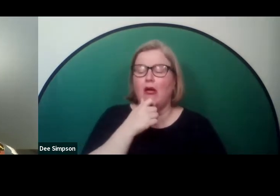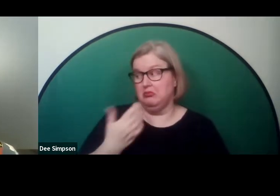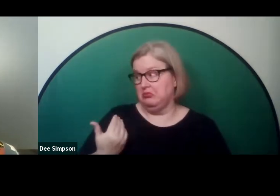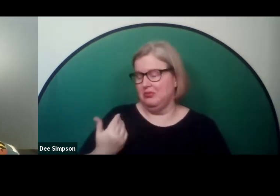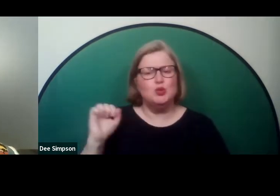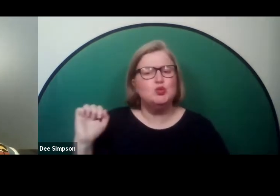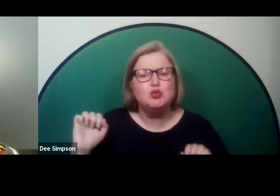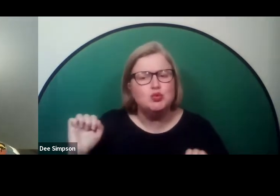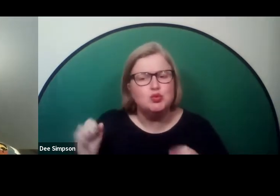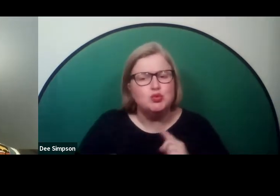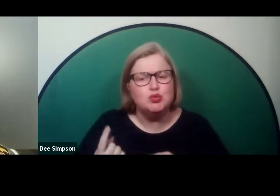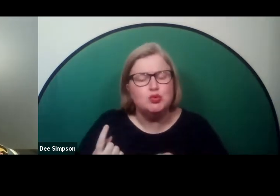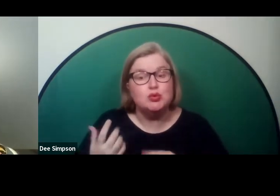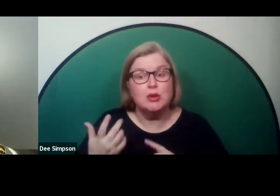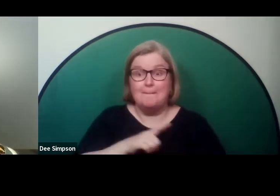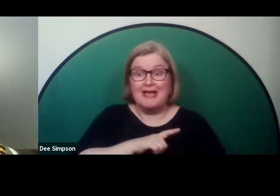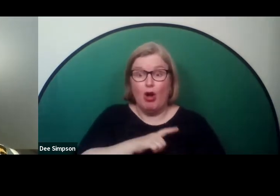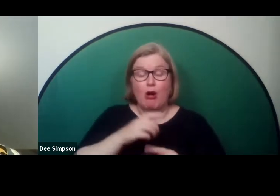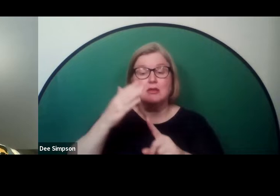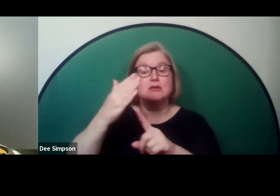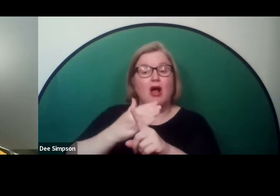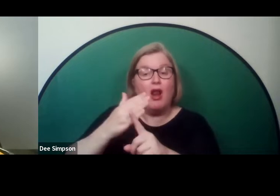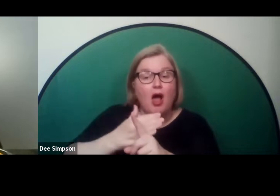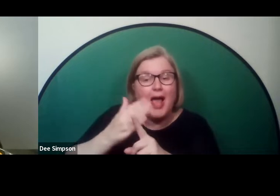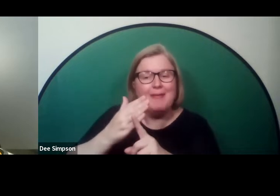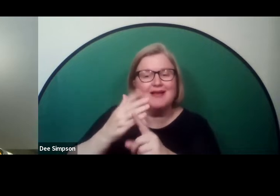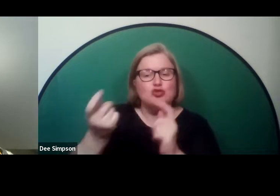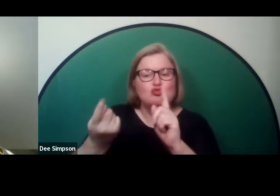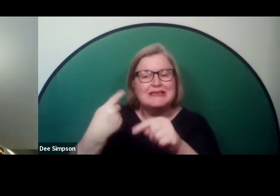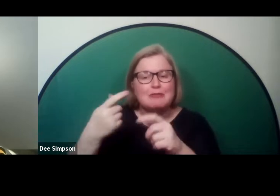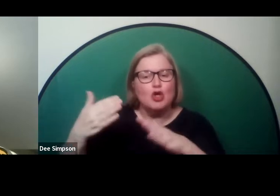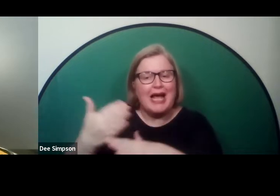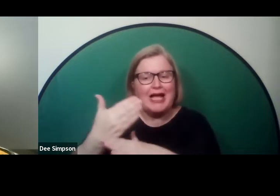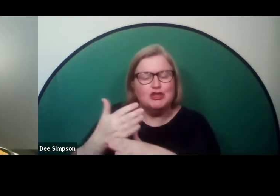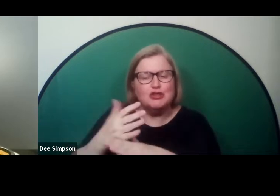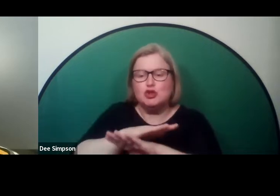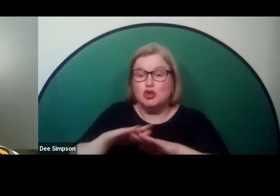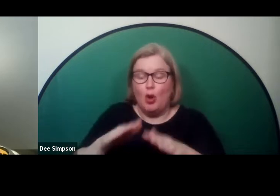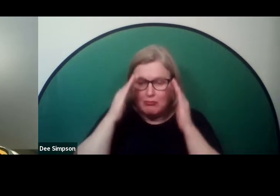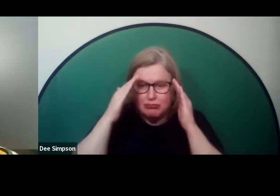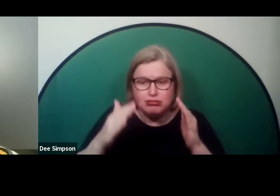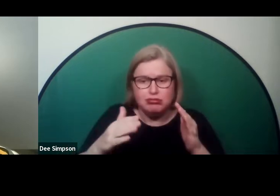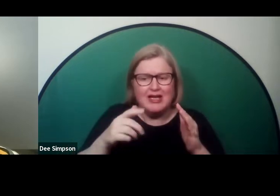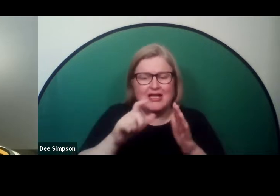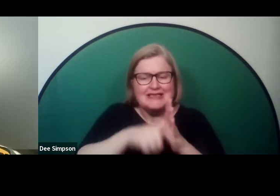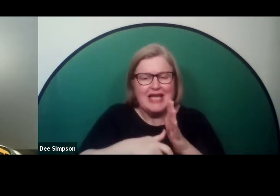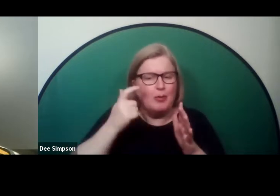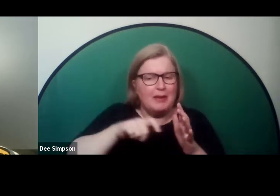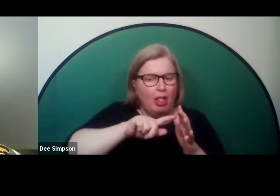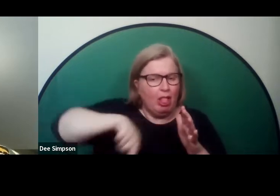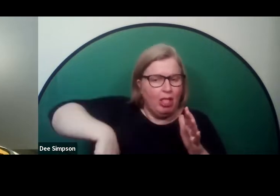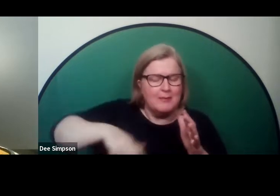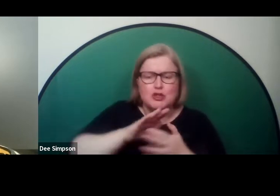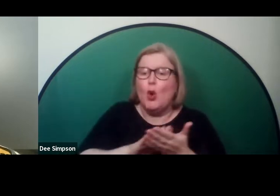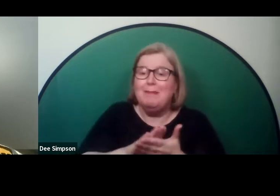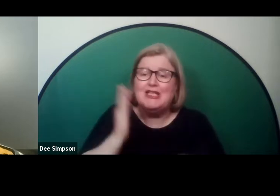an obvious, it's to think that climate response actions don't unintentionally exclude people with disabilities. I've touched upon this. So some of the let's